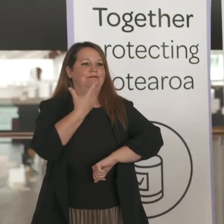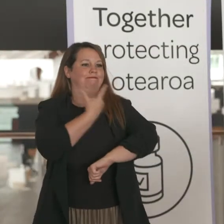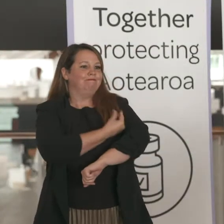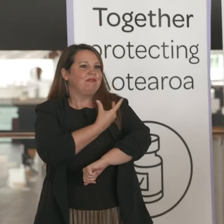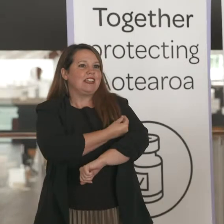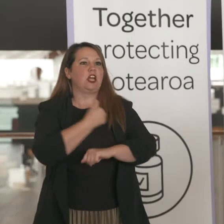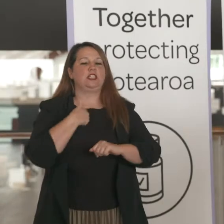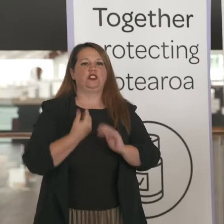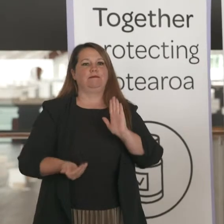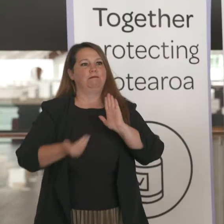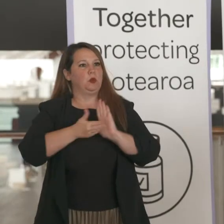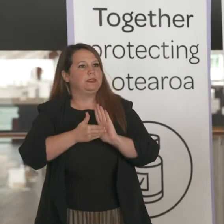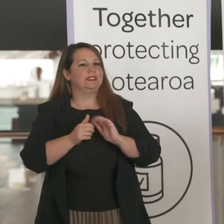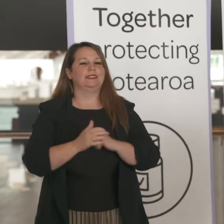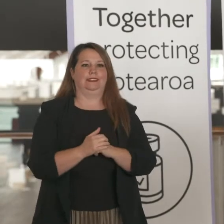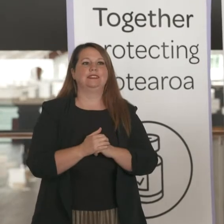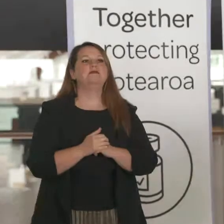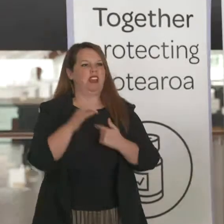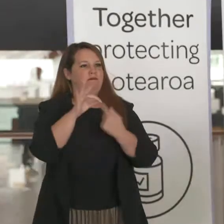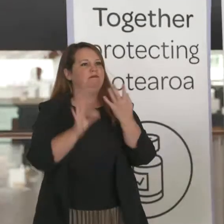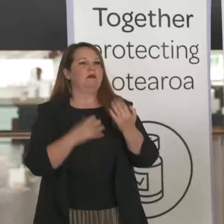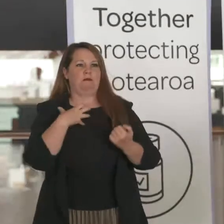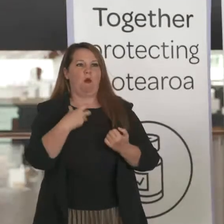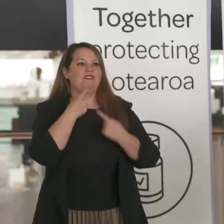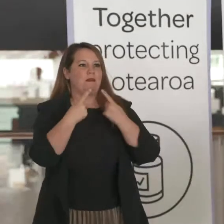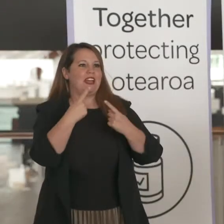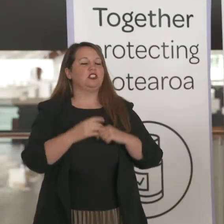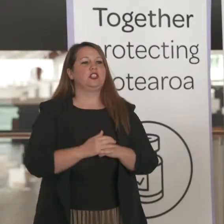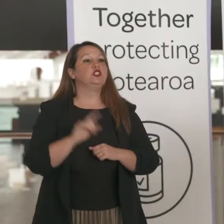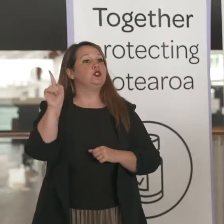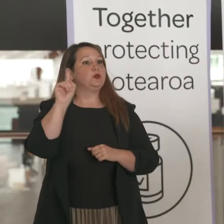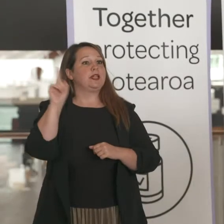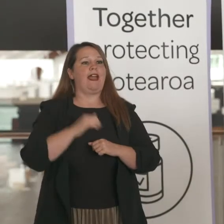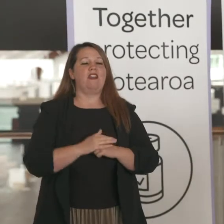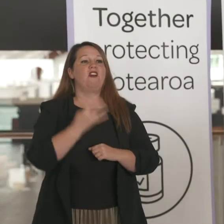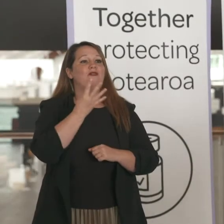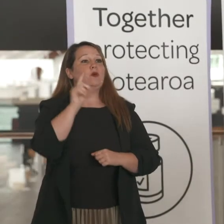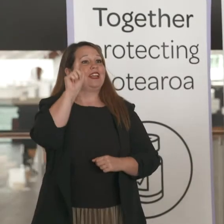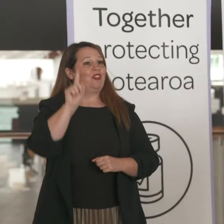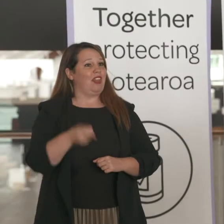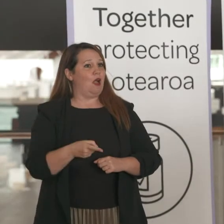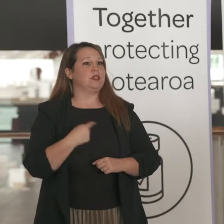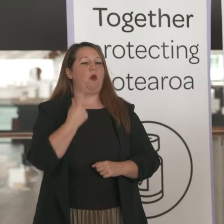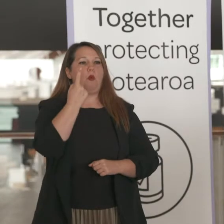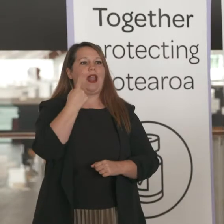an update on today's numbers. Today, there are